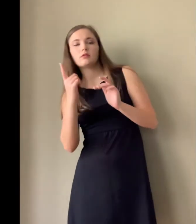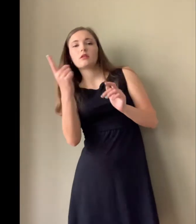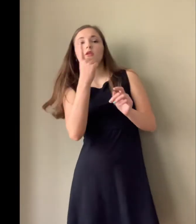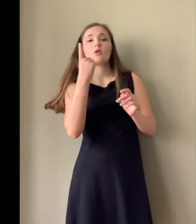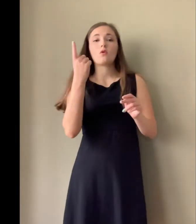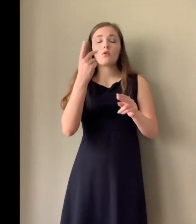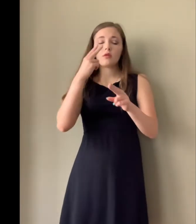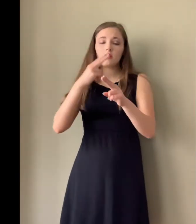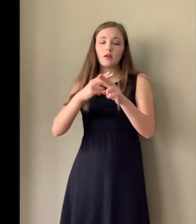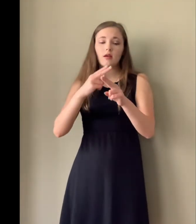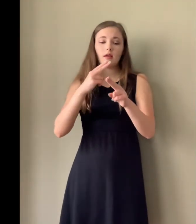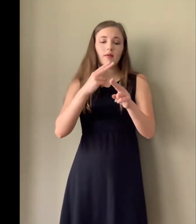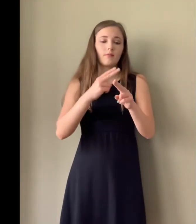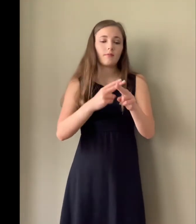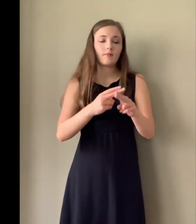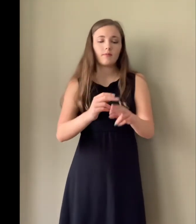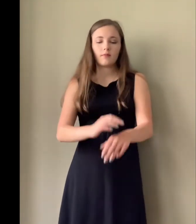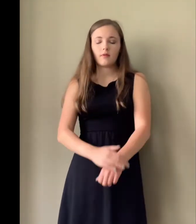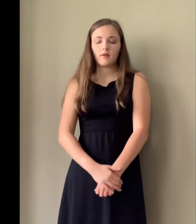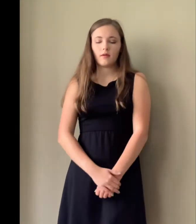Jesus is the only name.